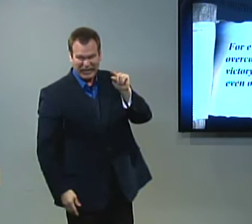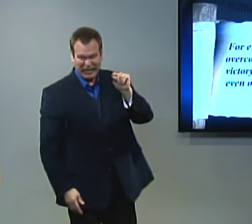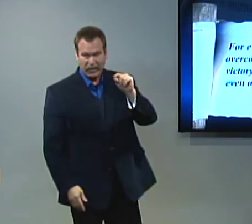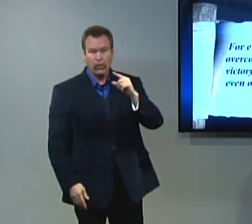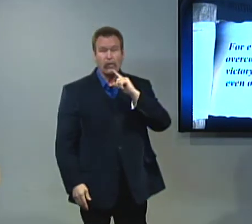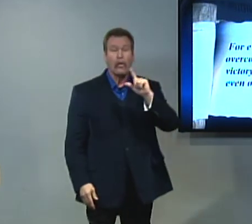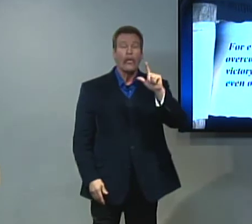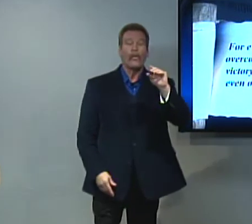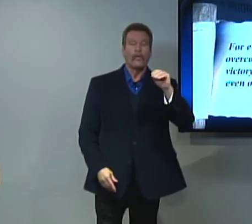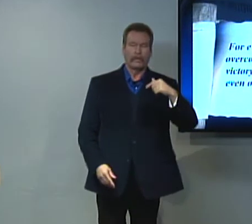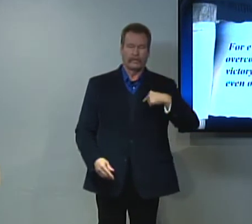verse 20,